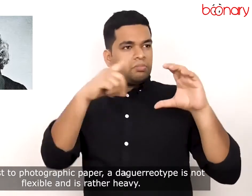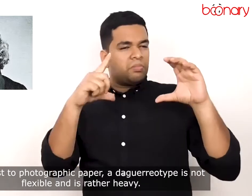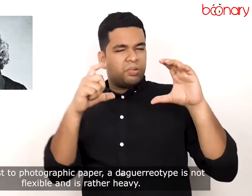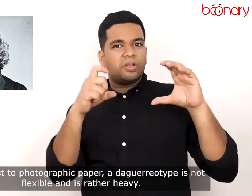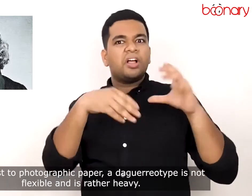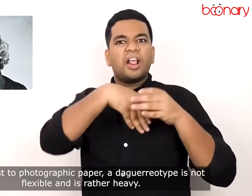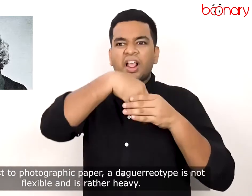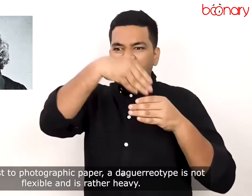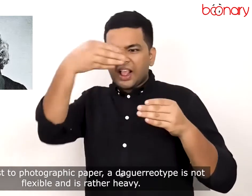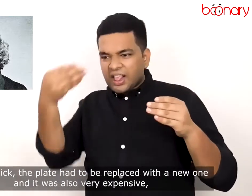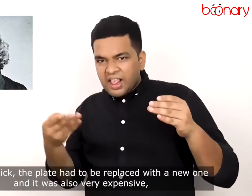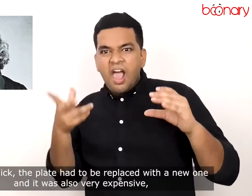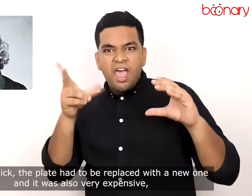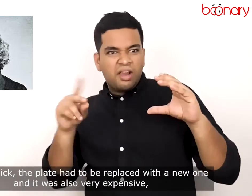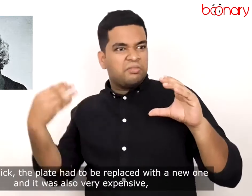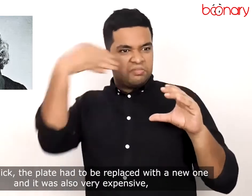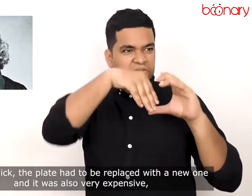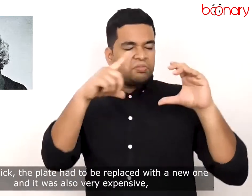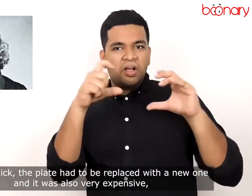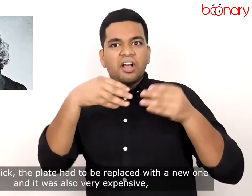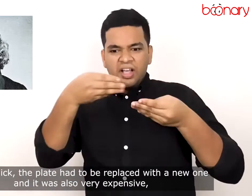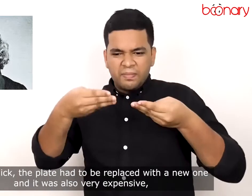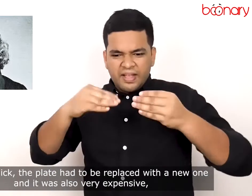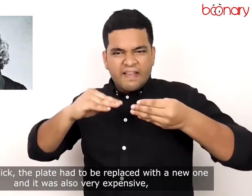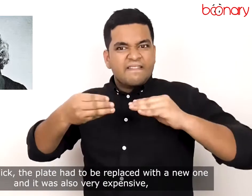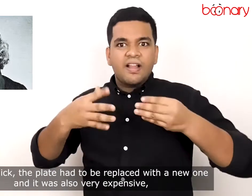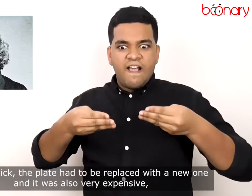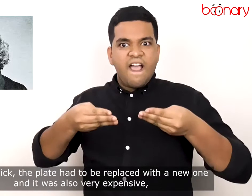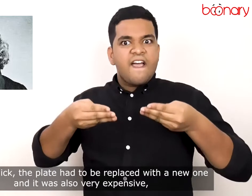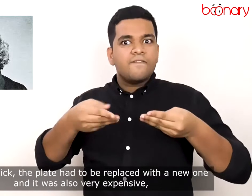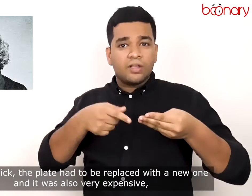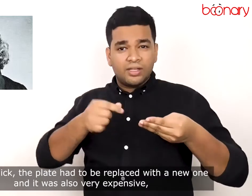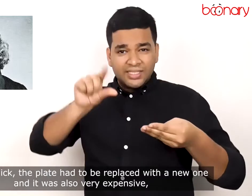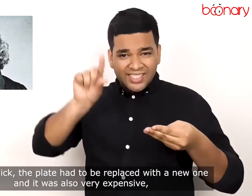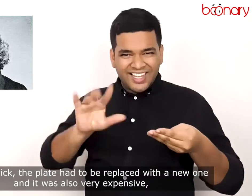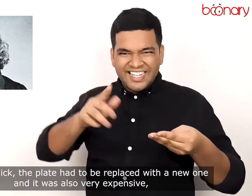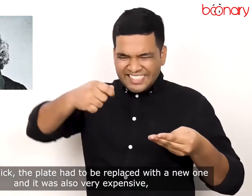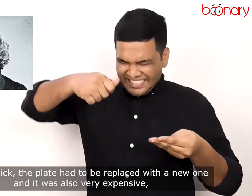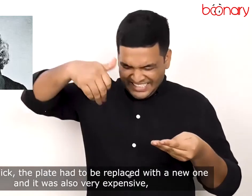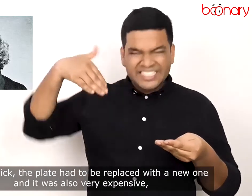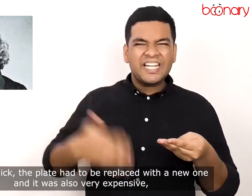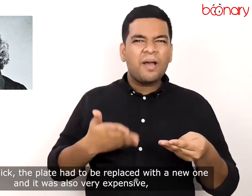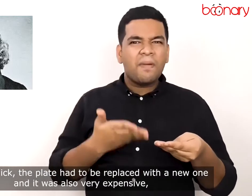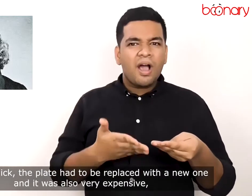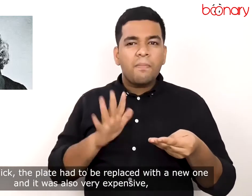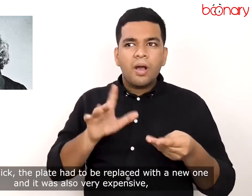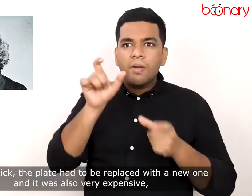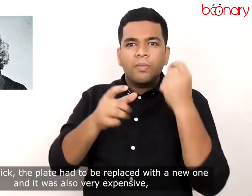and is rather heavy. For each click, the plate had to be replaced with a new one, and it was also very